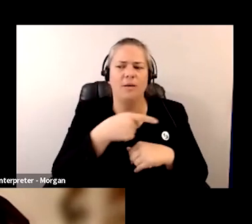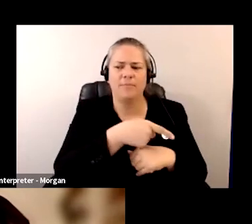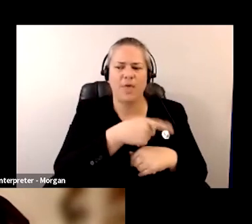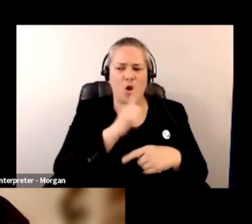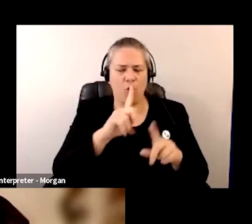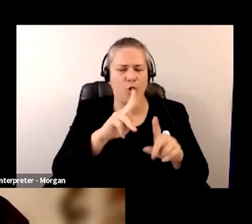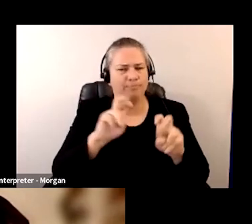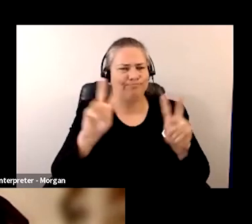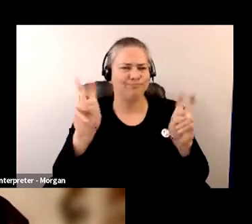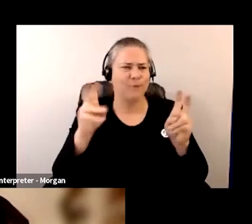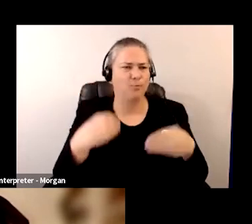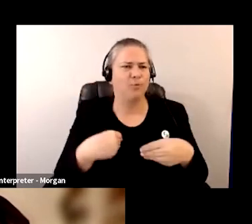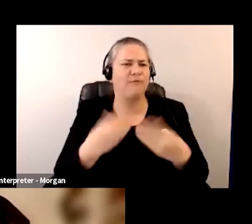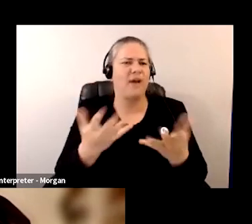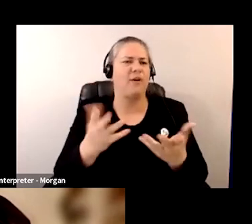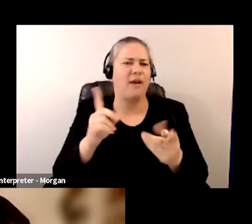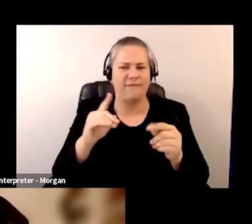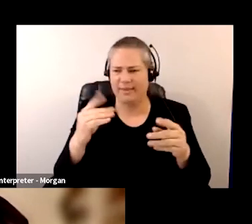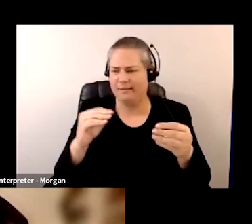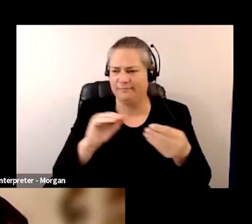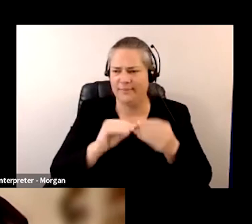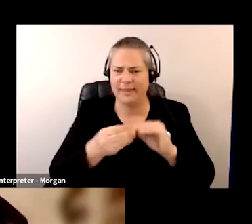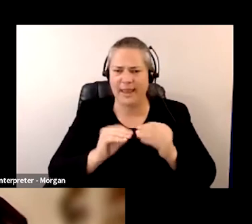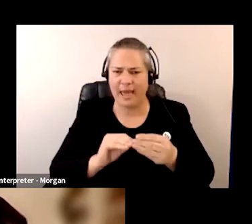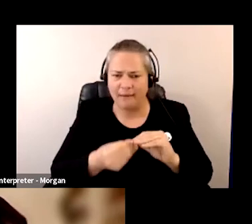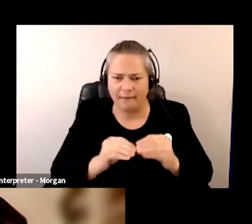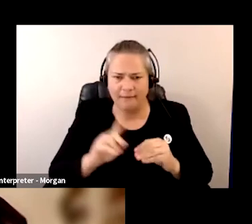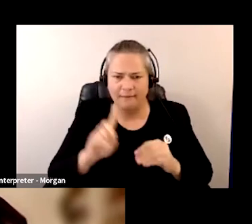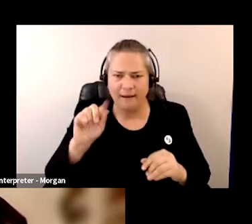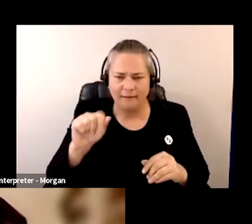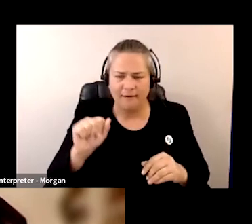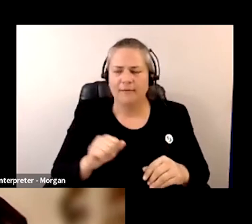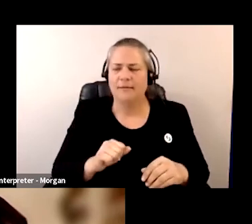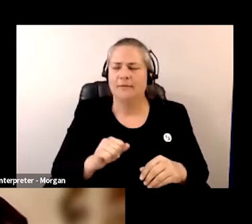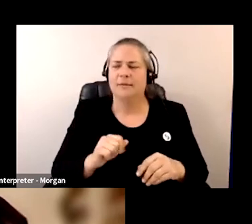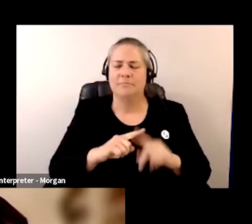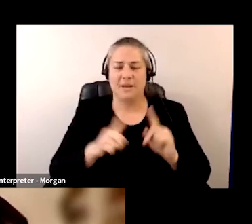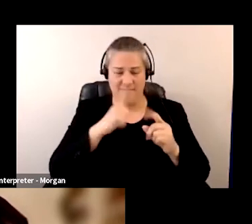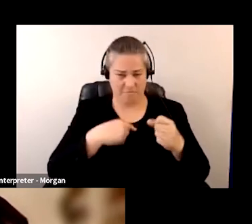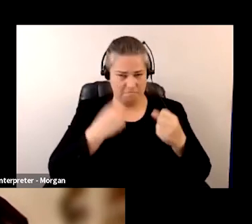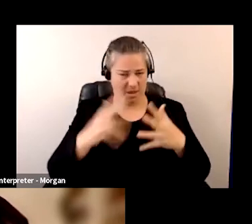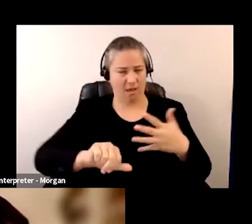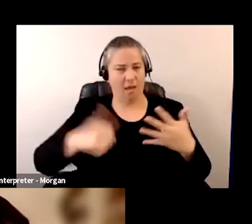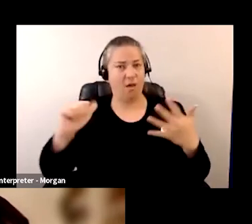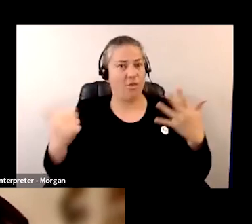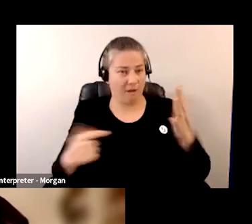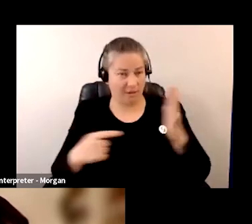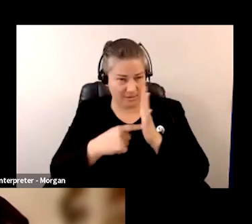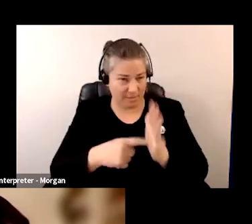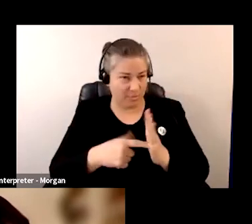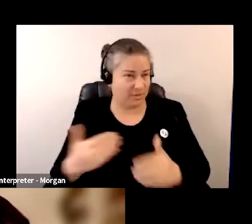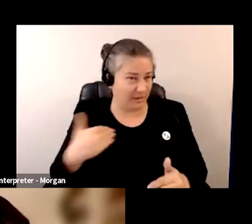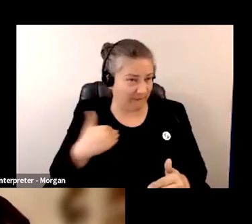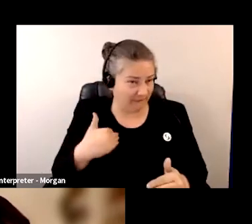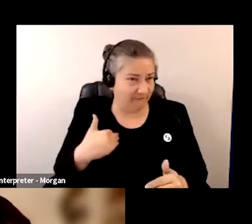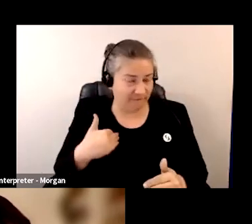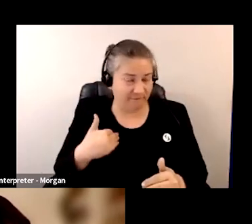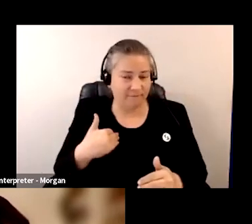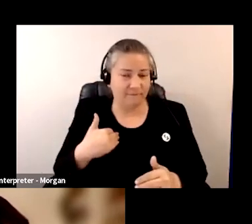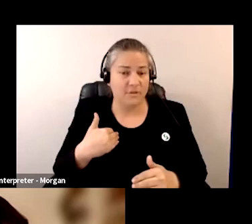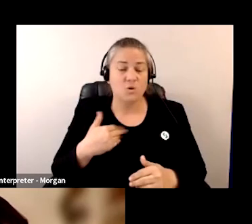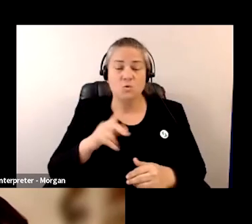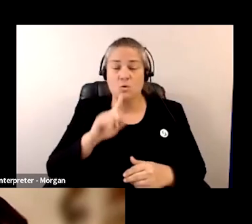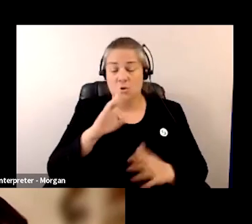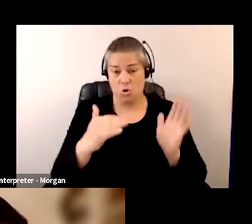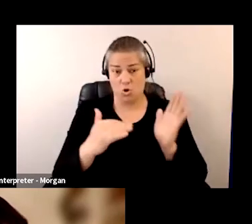I mean, the Common Core is kind of an example of that. But there are many other examples. And